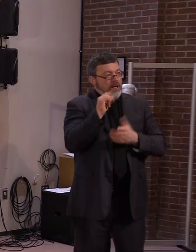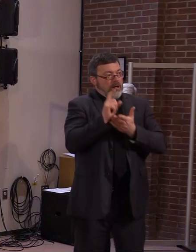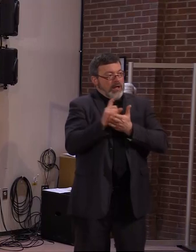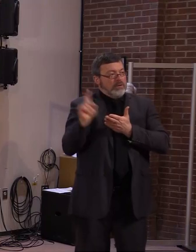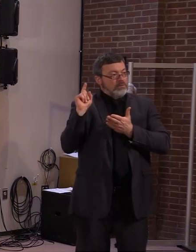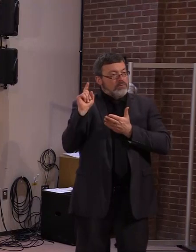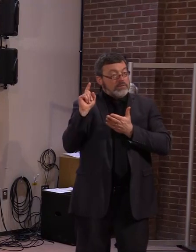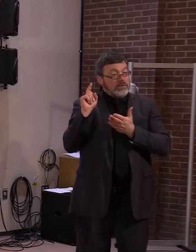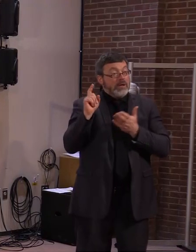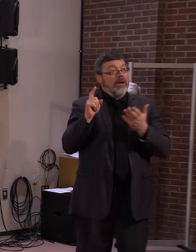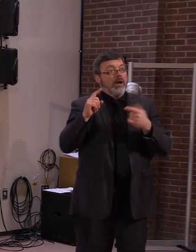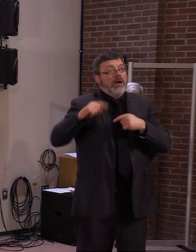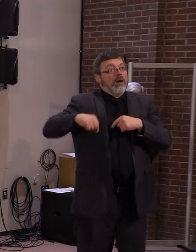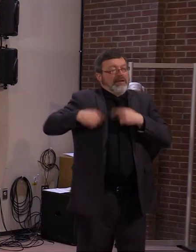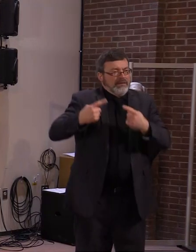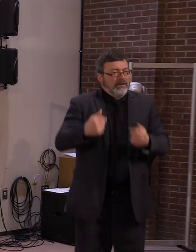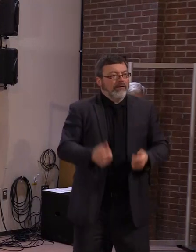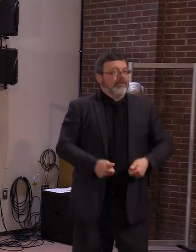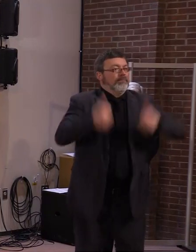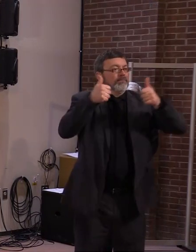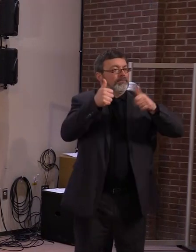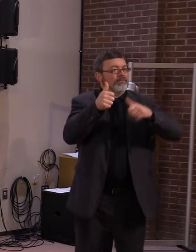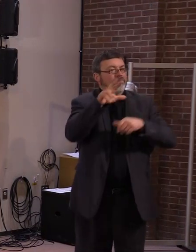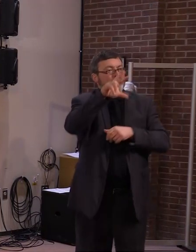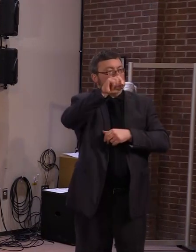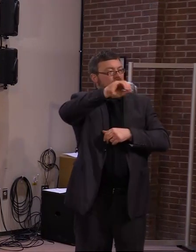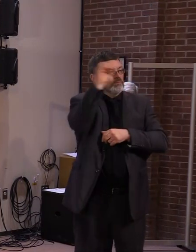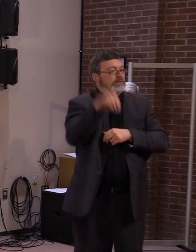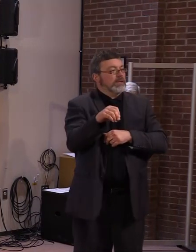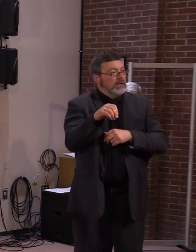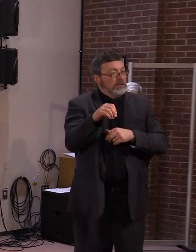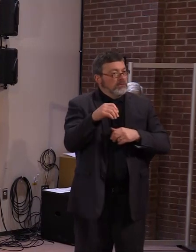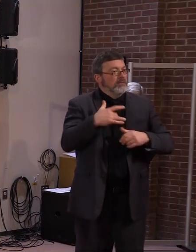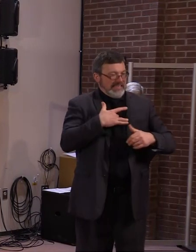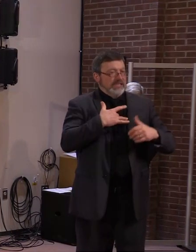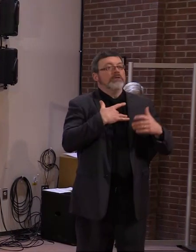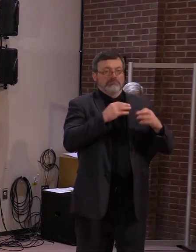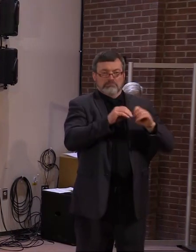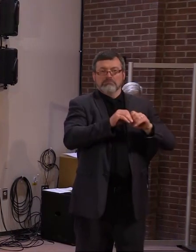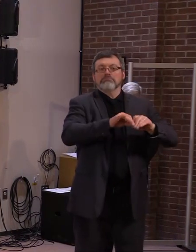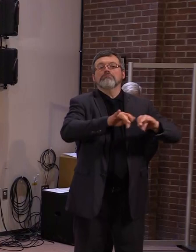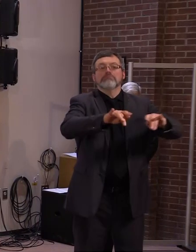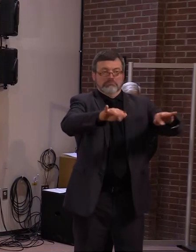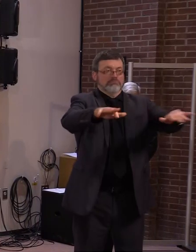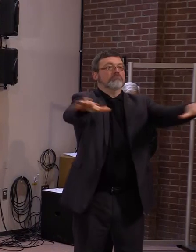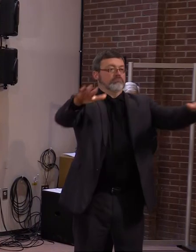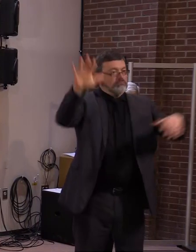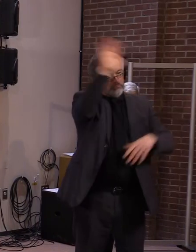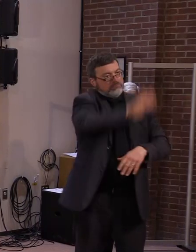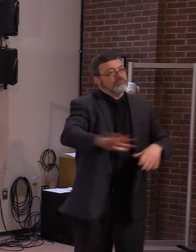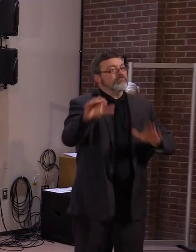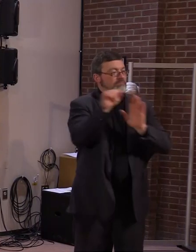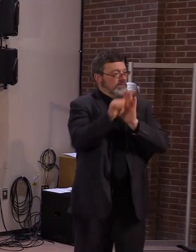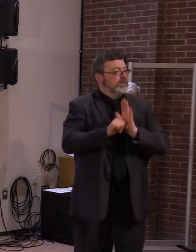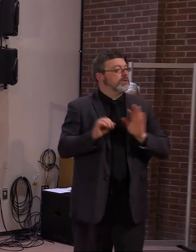just demonstrates how schools are building momentum to implement Test to Stay. And to date, we've